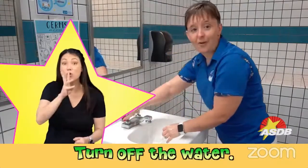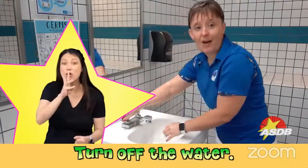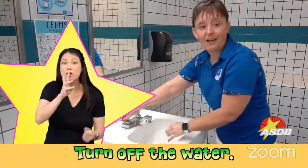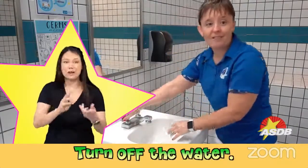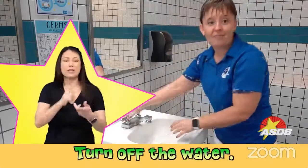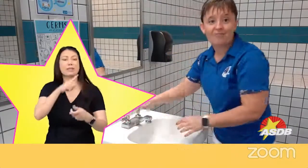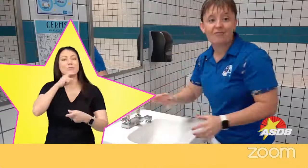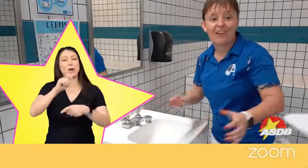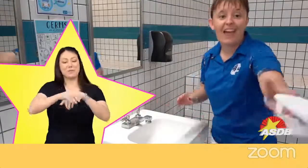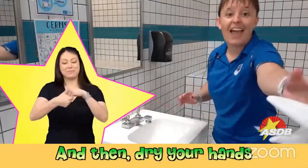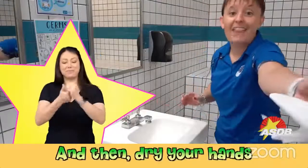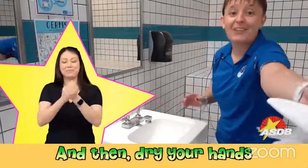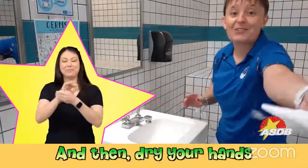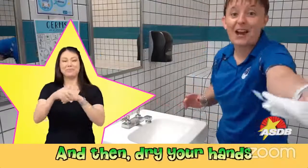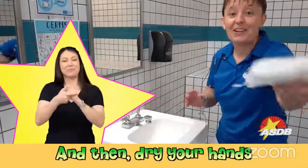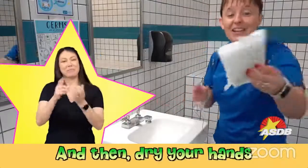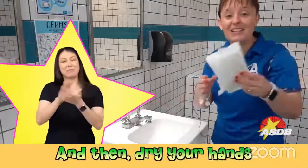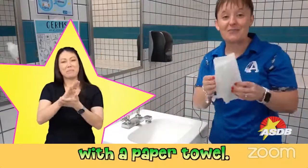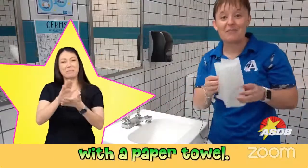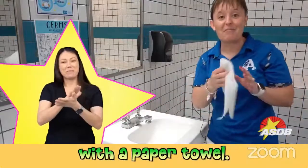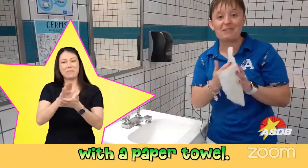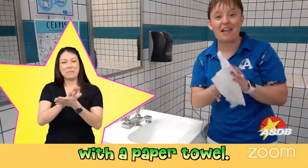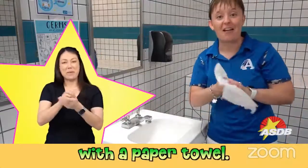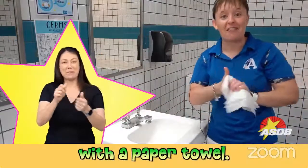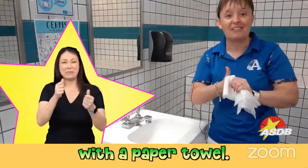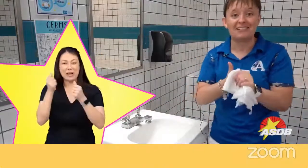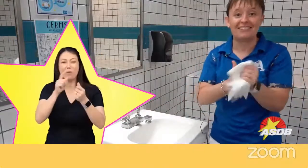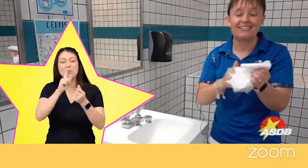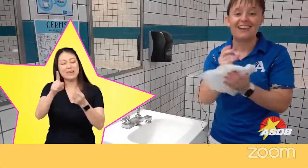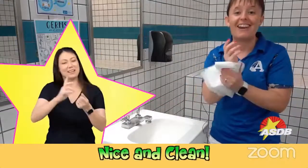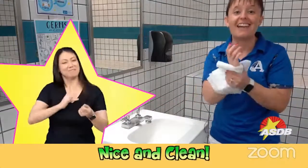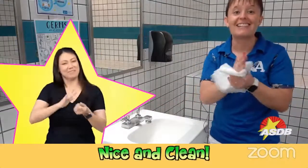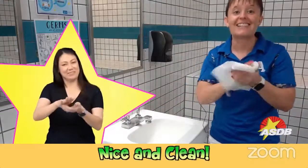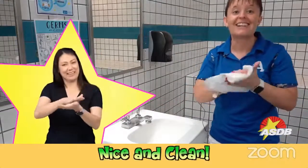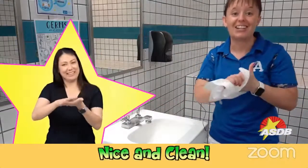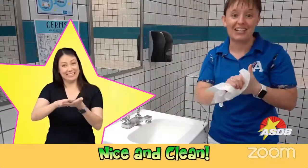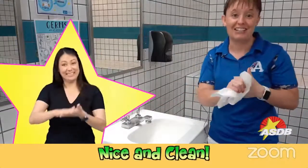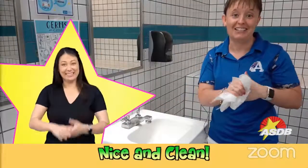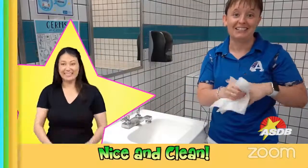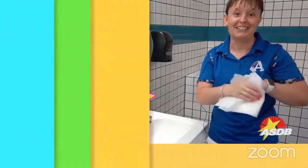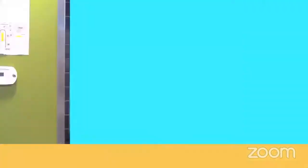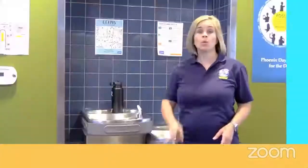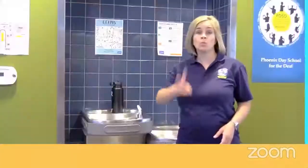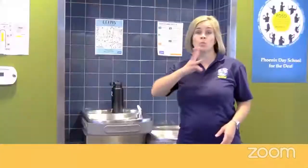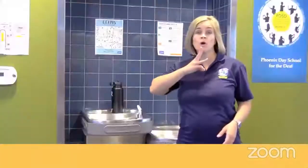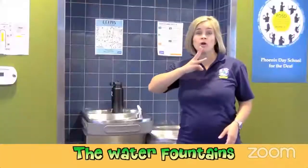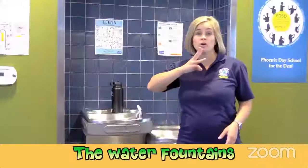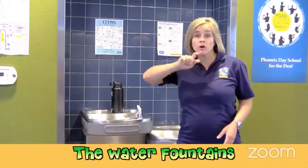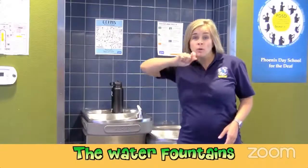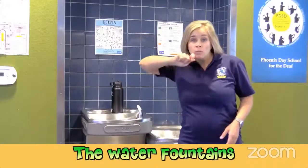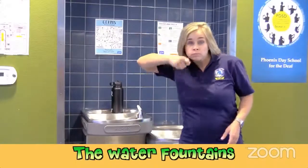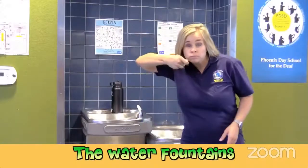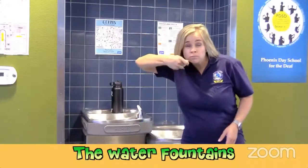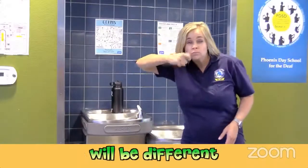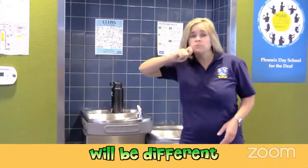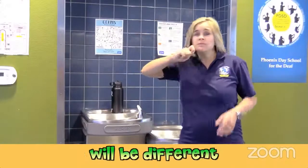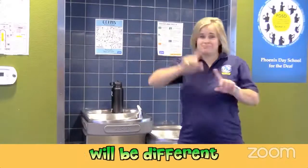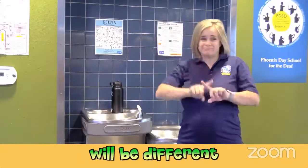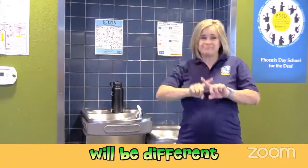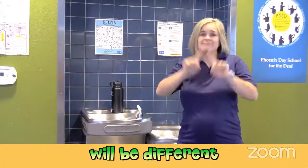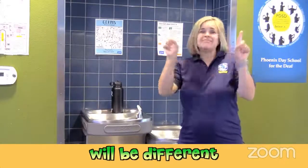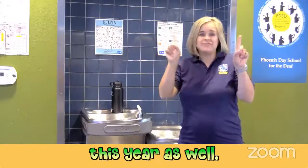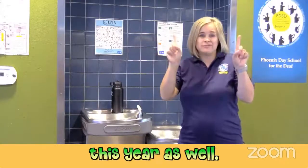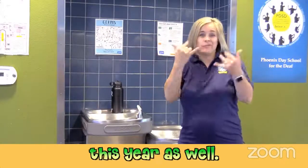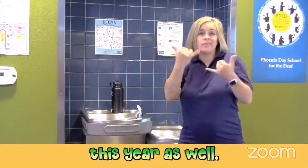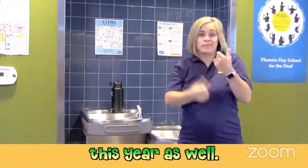turn off the water, and then dry your hands with a paper towel. Nice and clean. The water fountains will